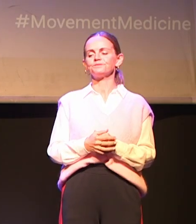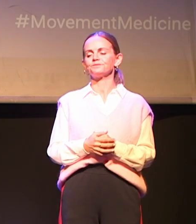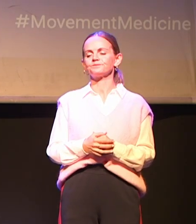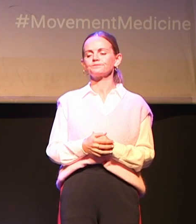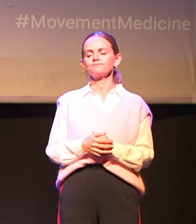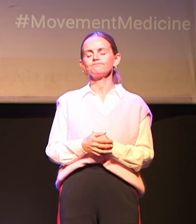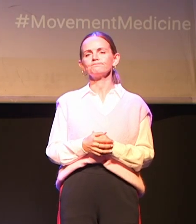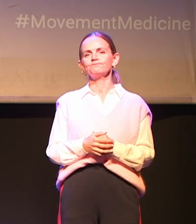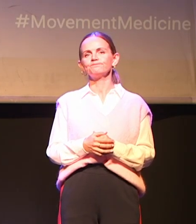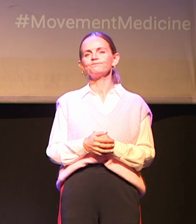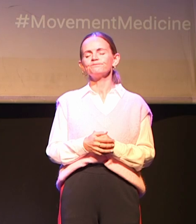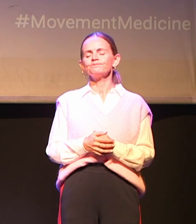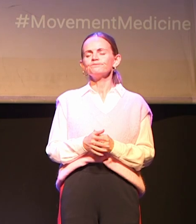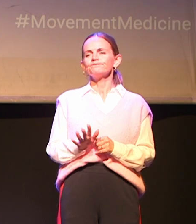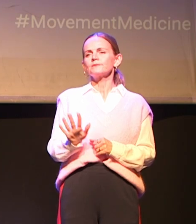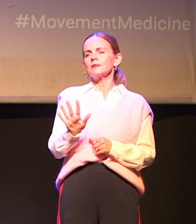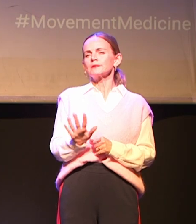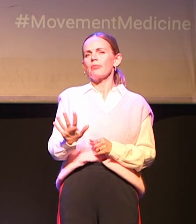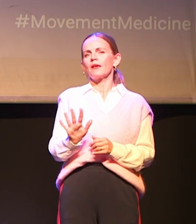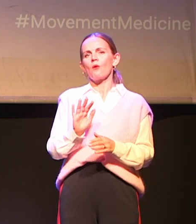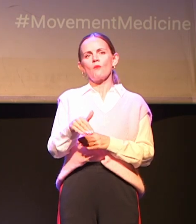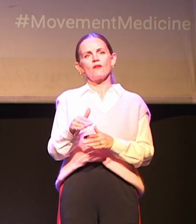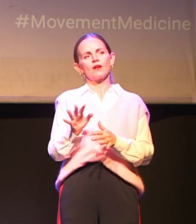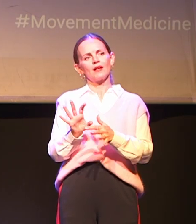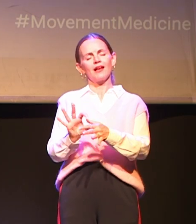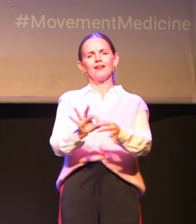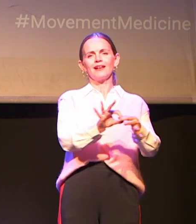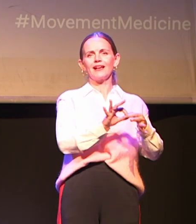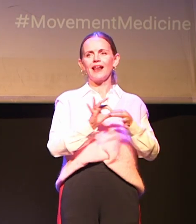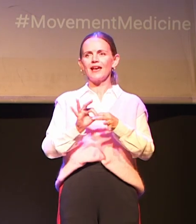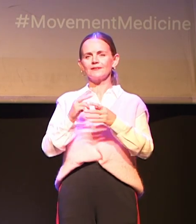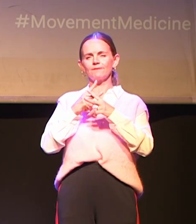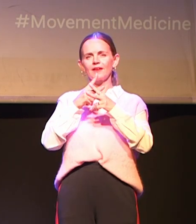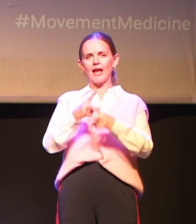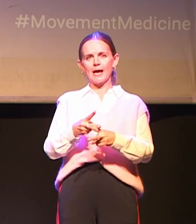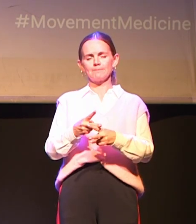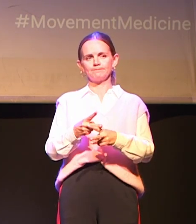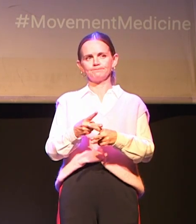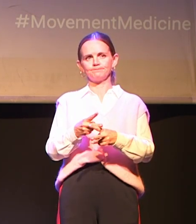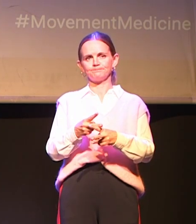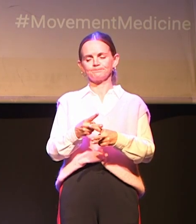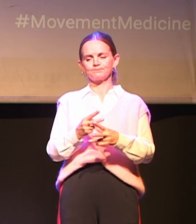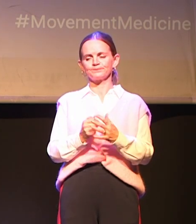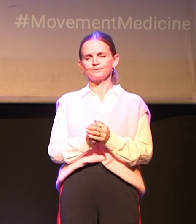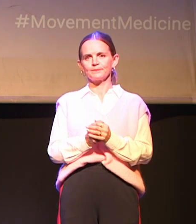around the piece around collective care. So I'm just gonna, I might have to